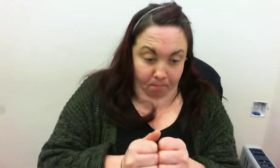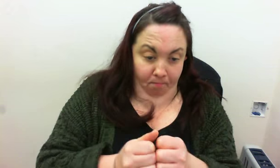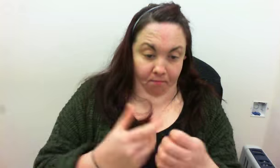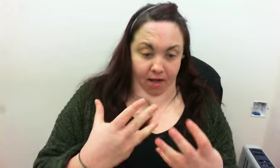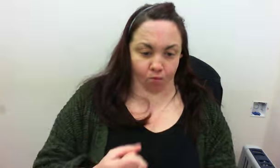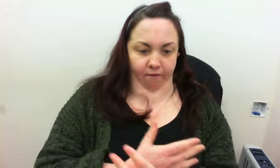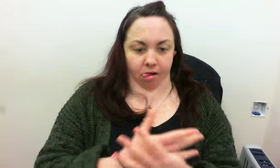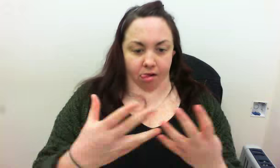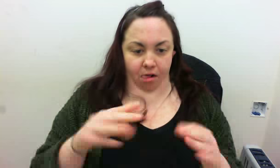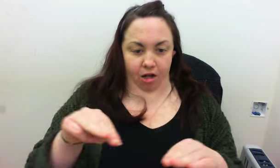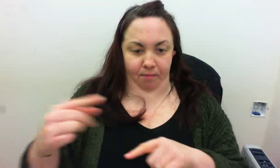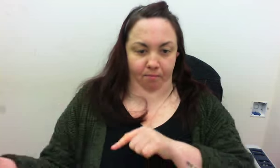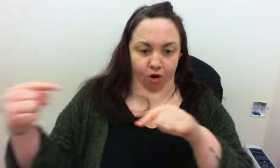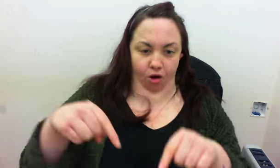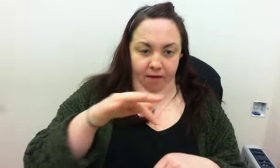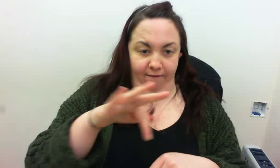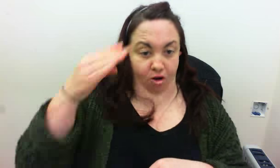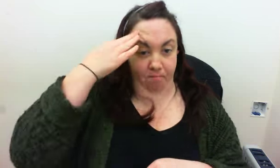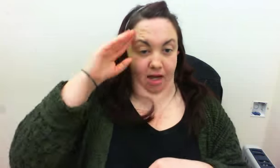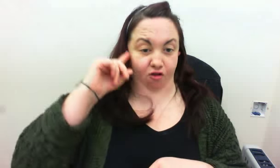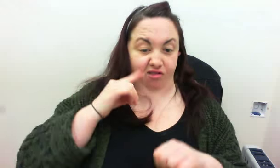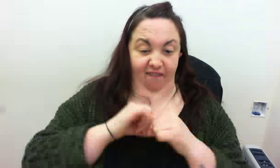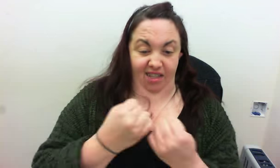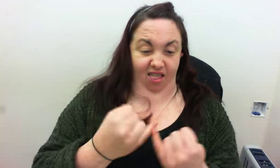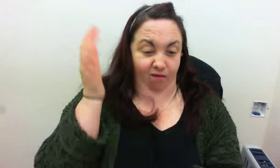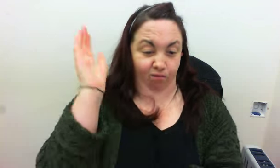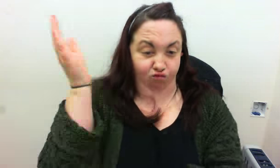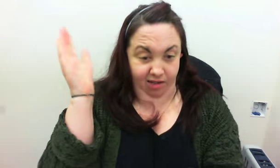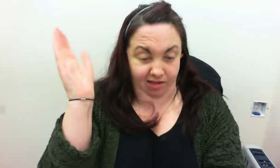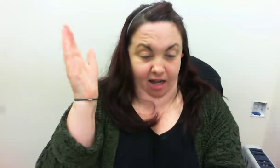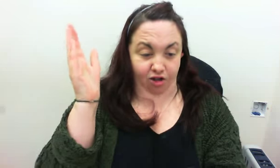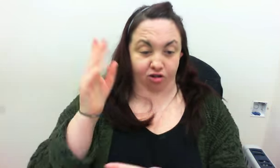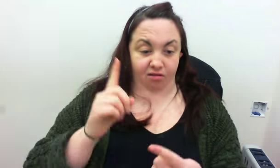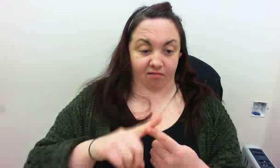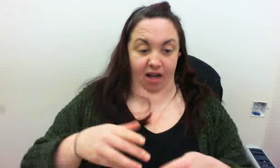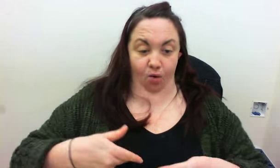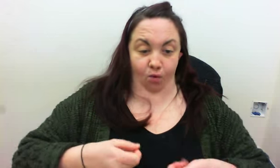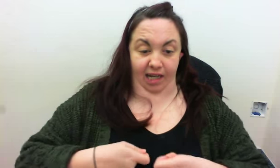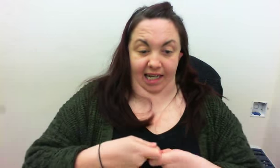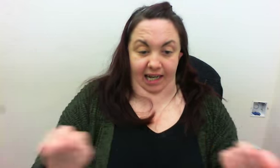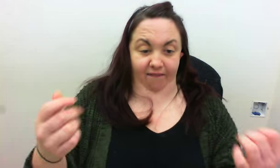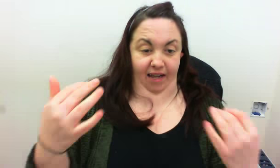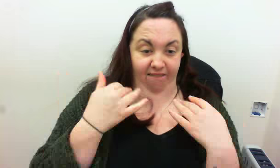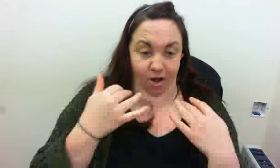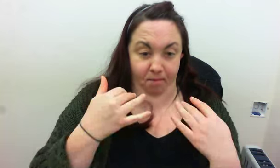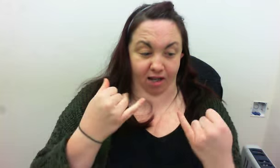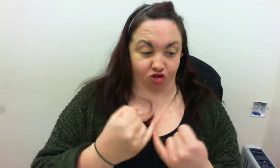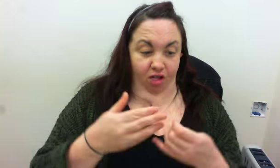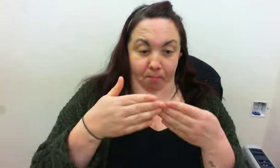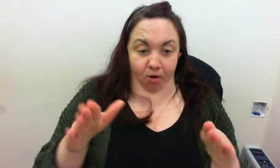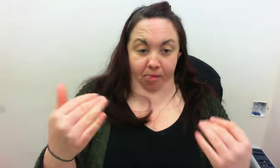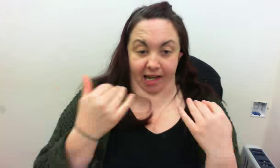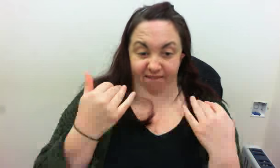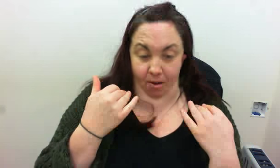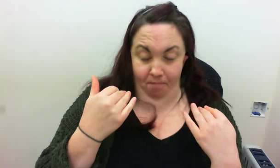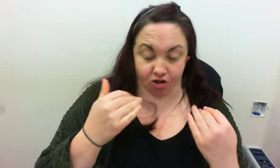from the Irish Deaf Society, might do presentations, and we give out information like public information. And all our